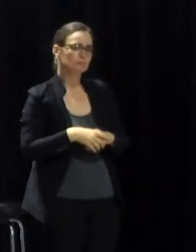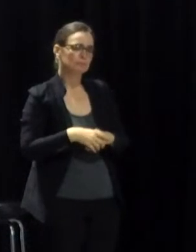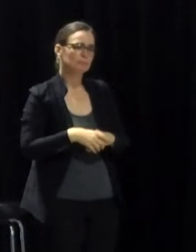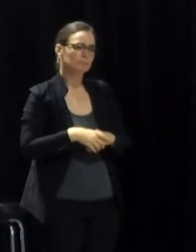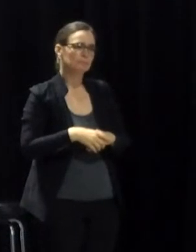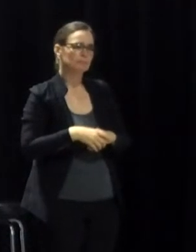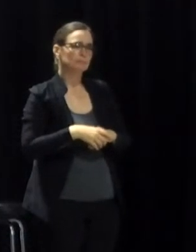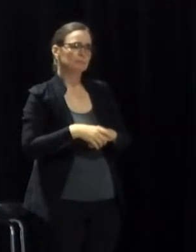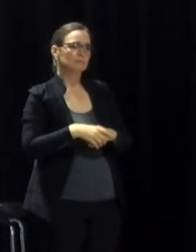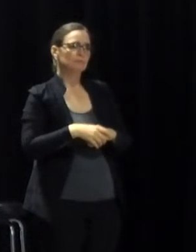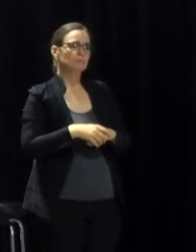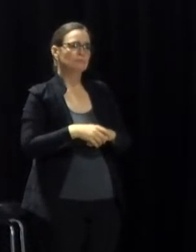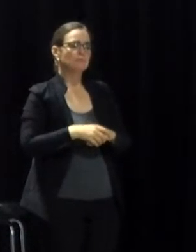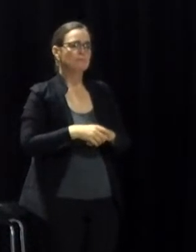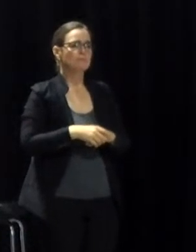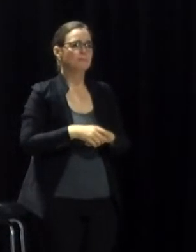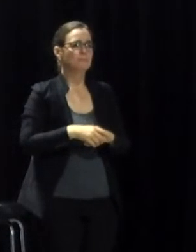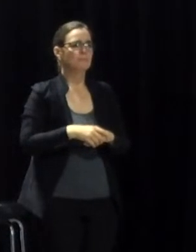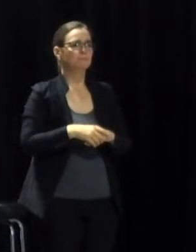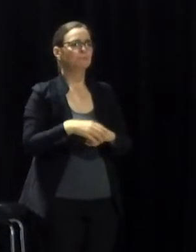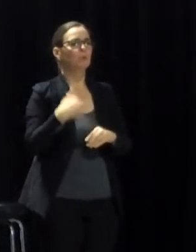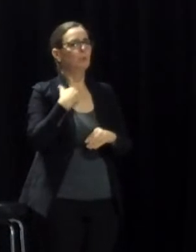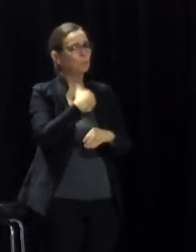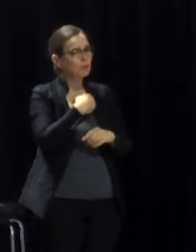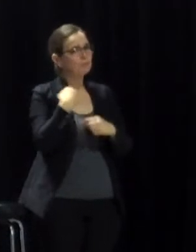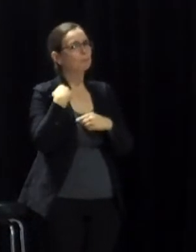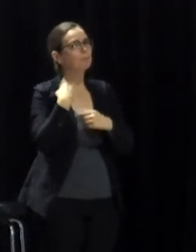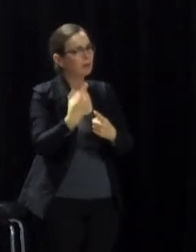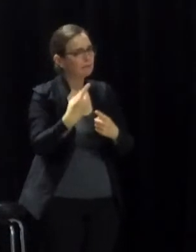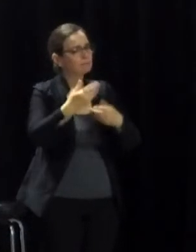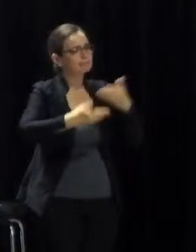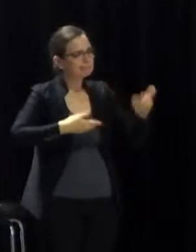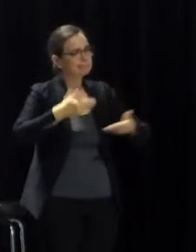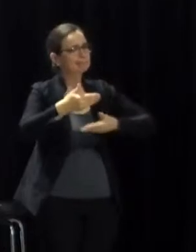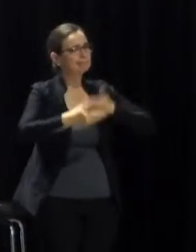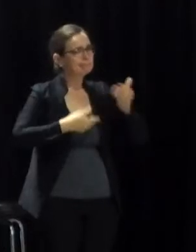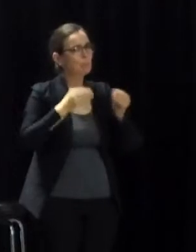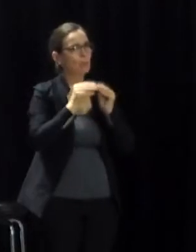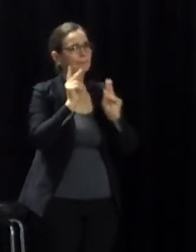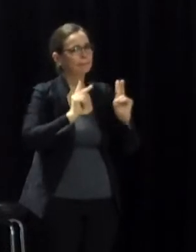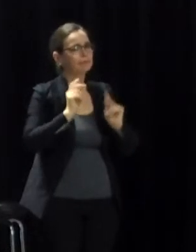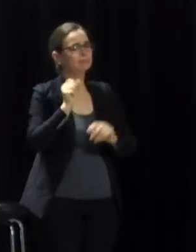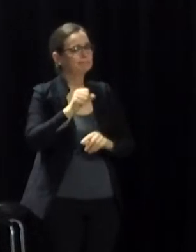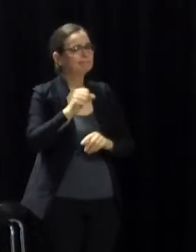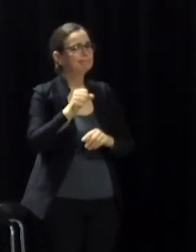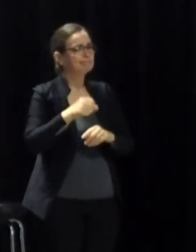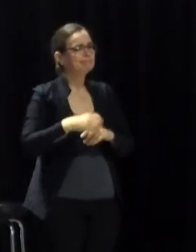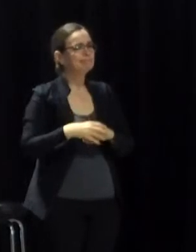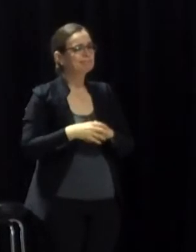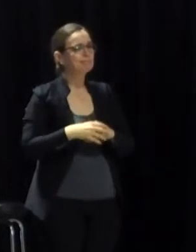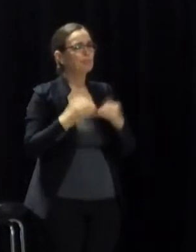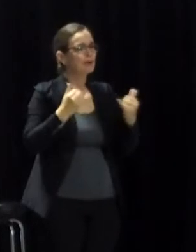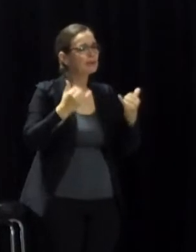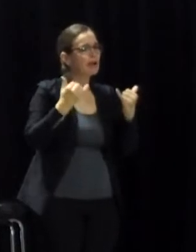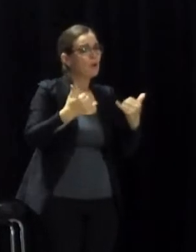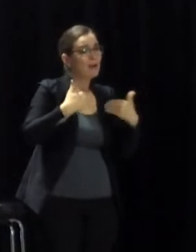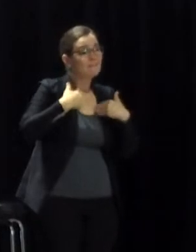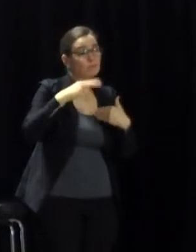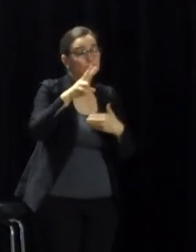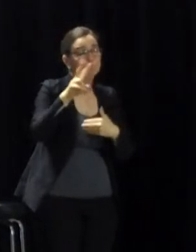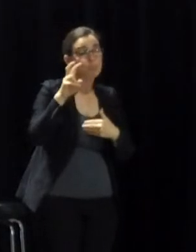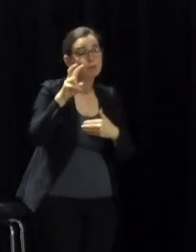on this than where we were before. But we do have over 200 people that have been trained and certified by Johns